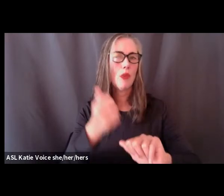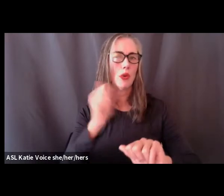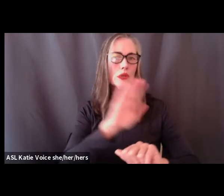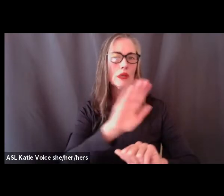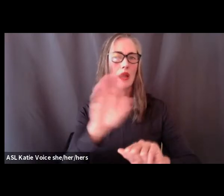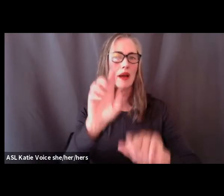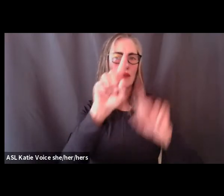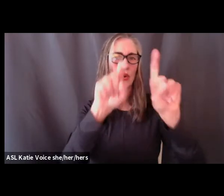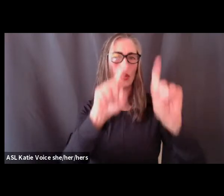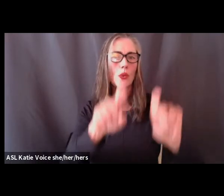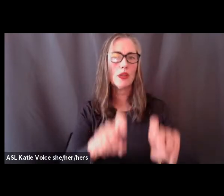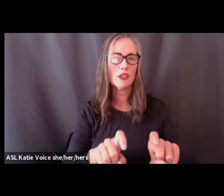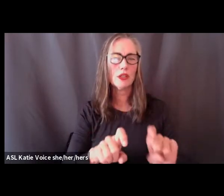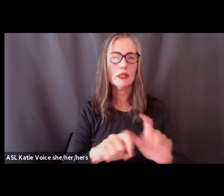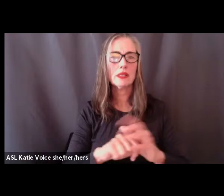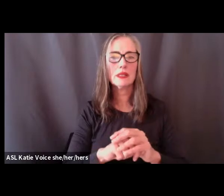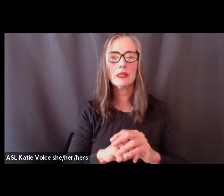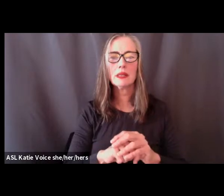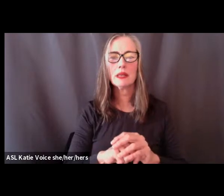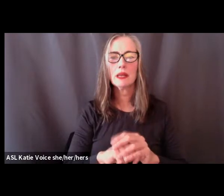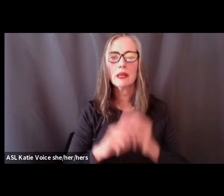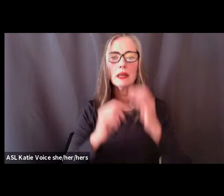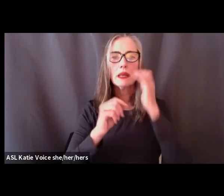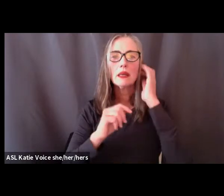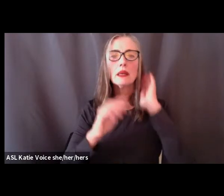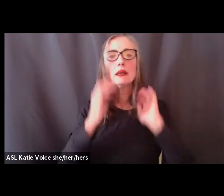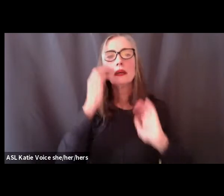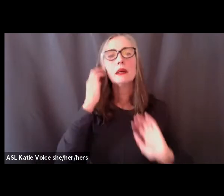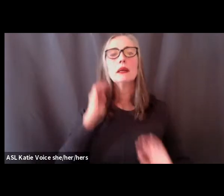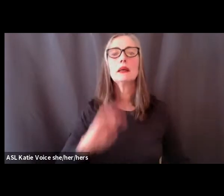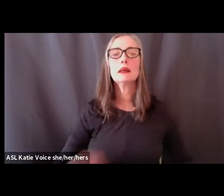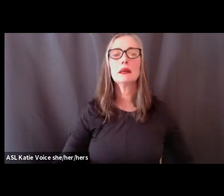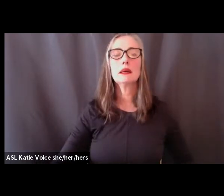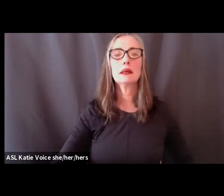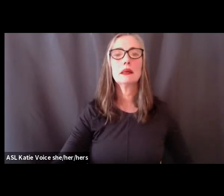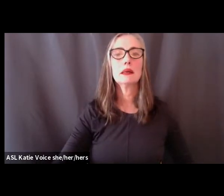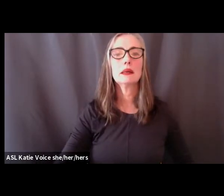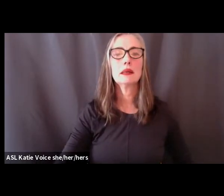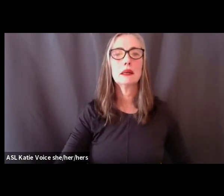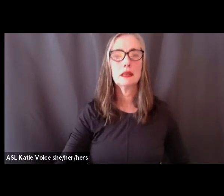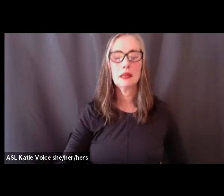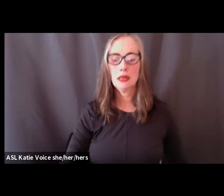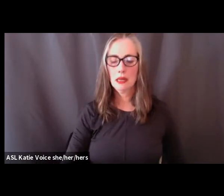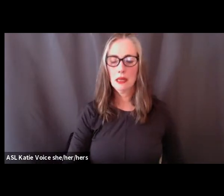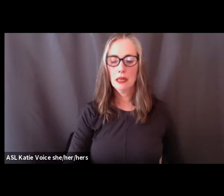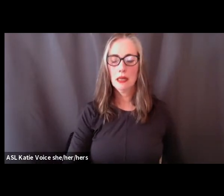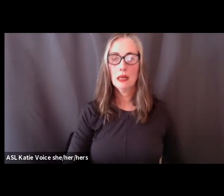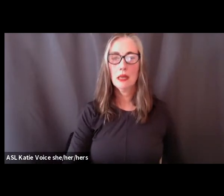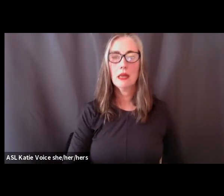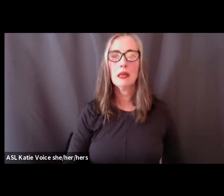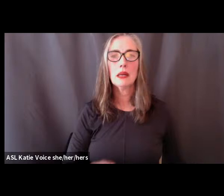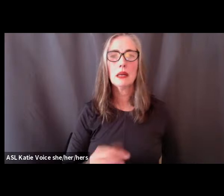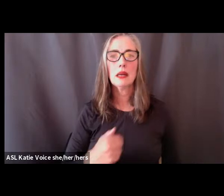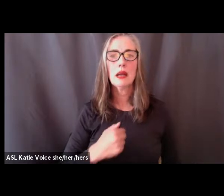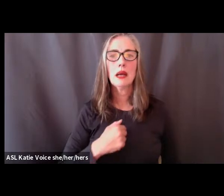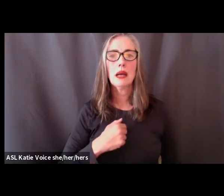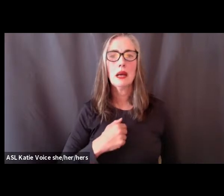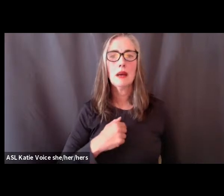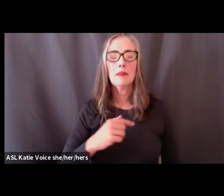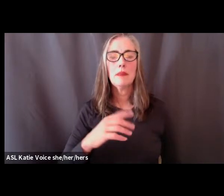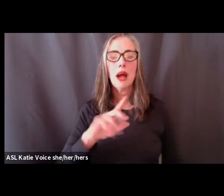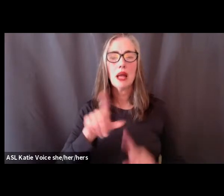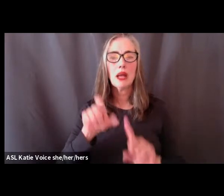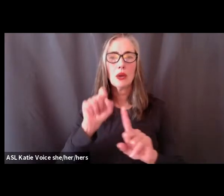let's. Fatima Iqbal Zubair. Yes, thank you, Mr. King. My question is, you talked about the appointed delegates, and that was very